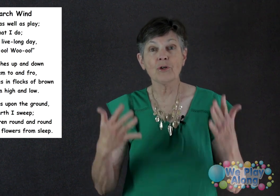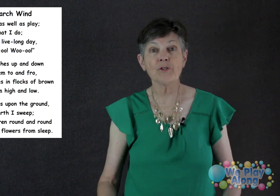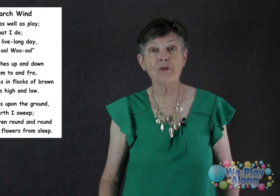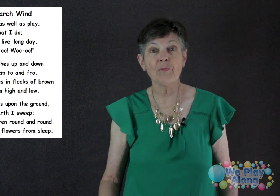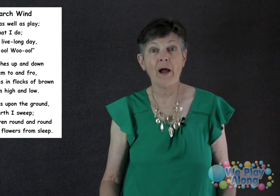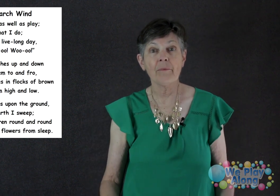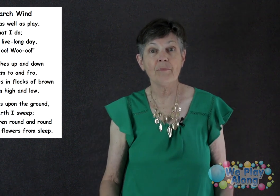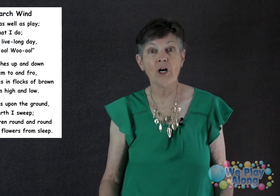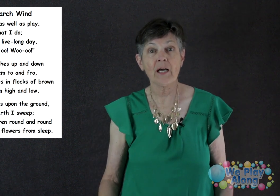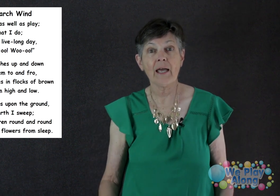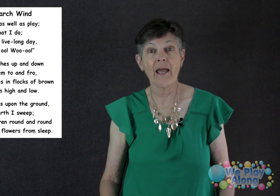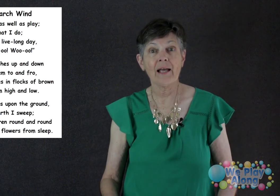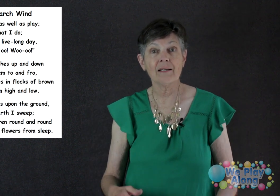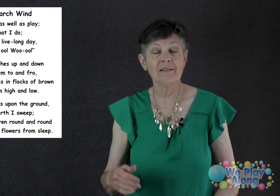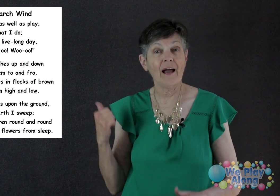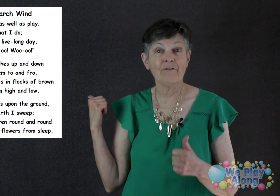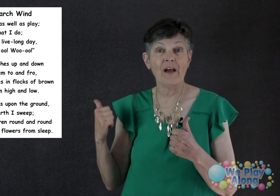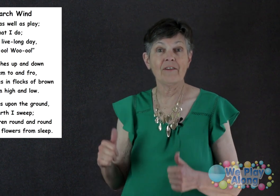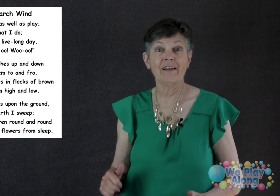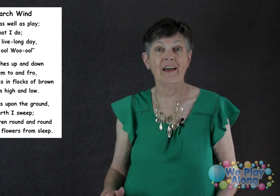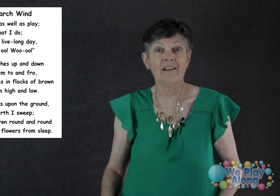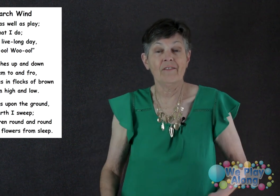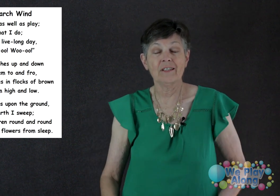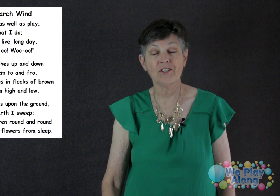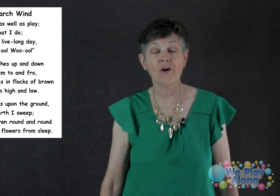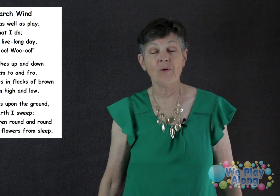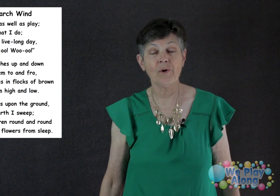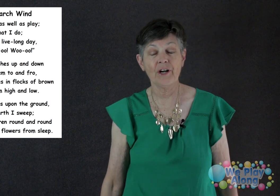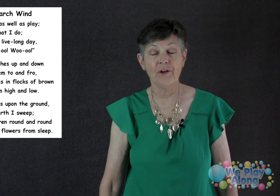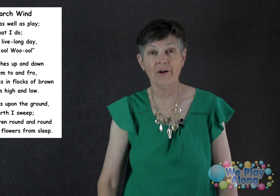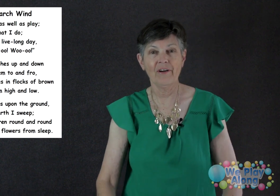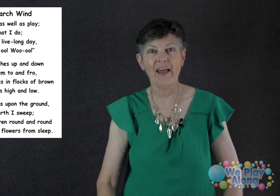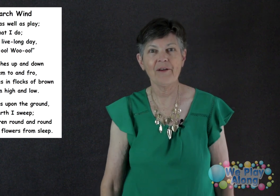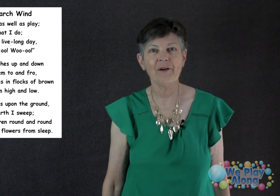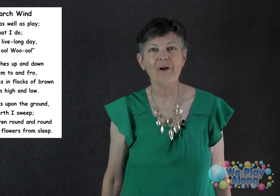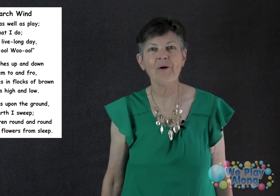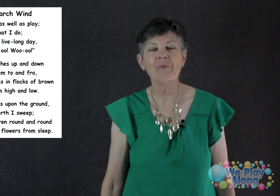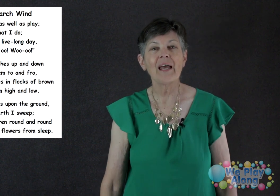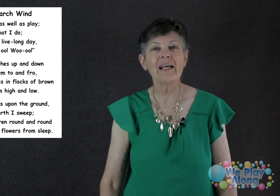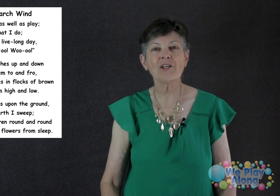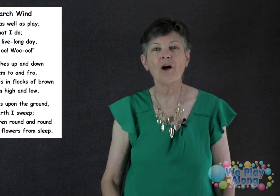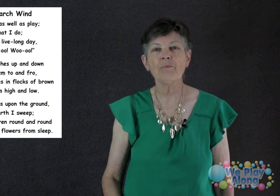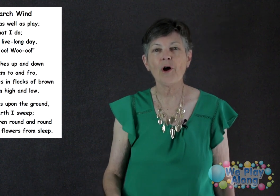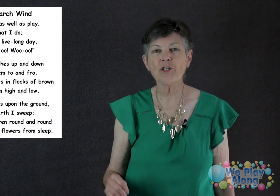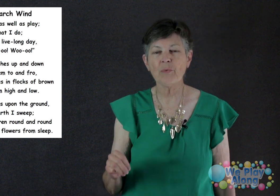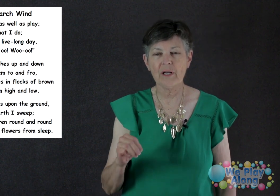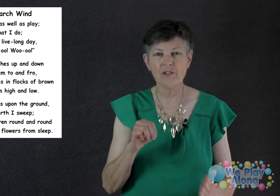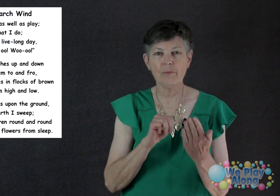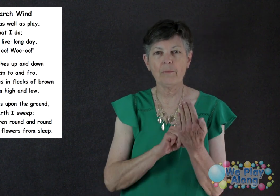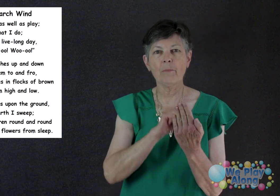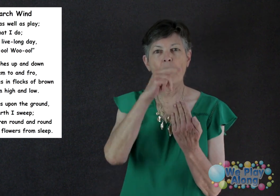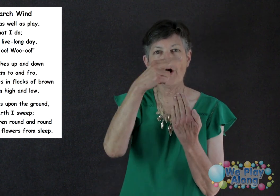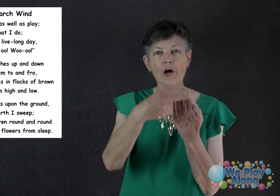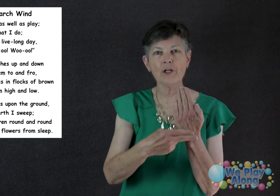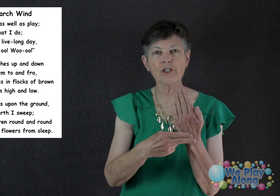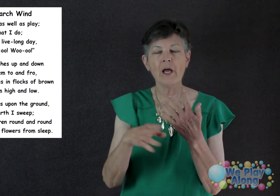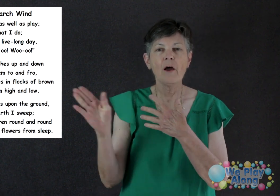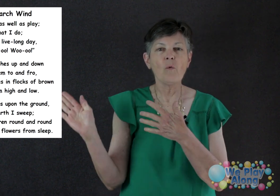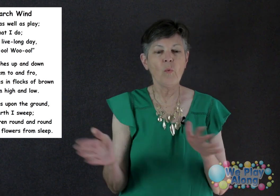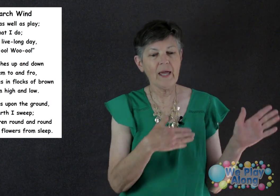nursery rhyme book, and I found it and I love it, so we're gonna do it. Okay, here we go. It's called March Wind. So remember, March